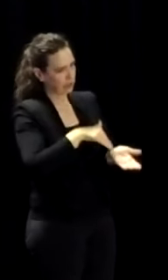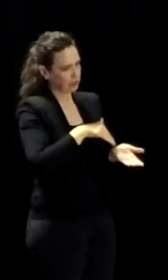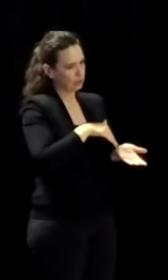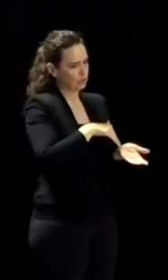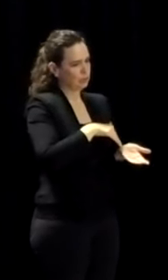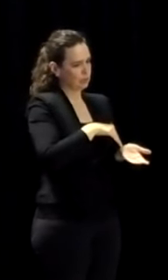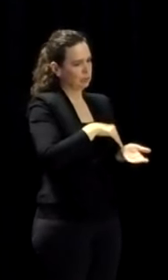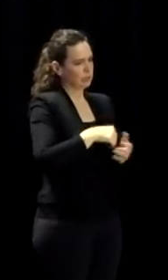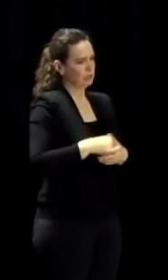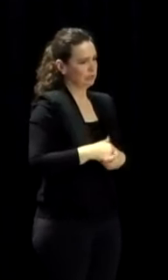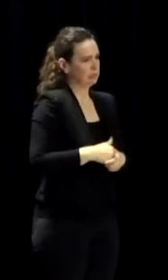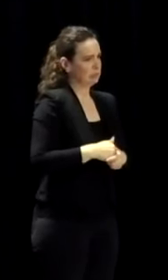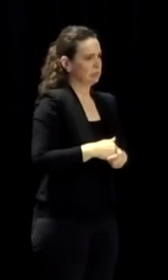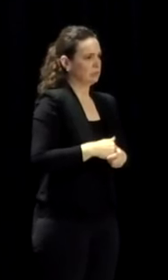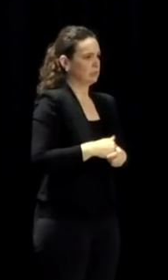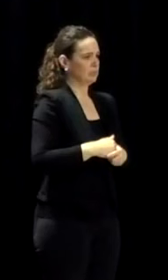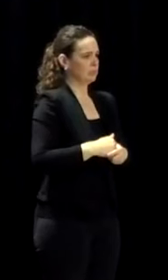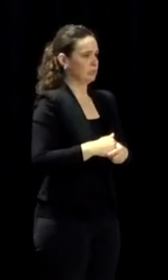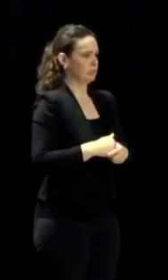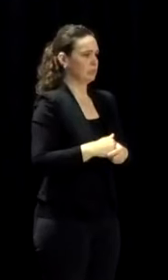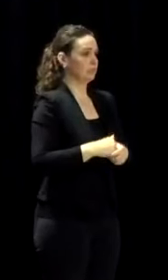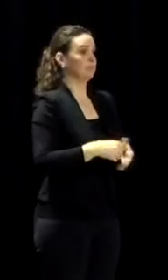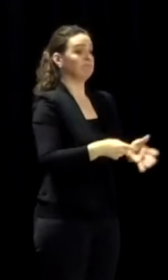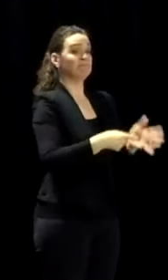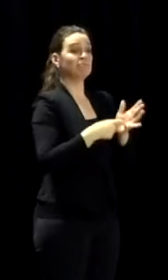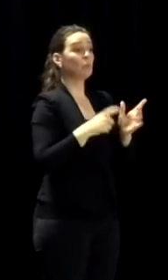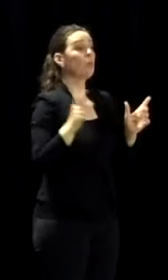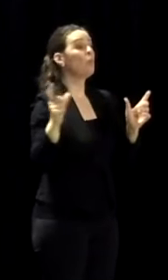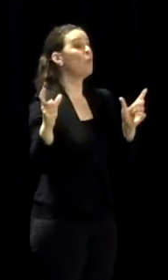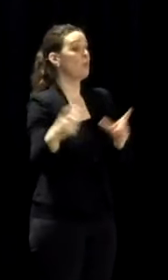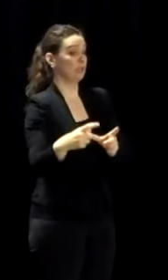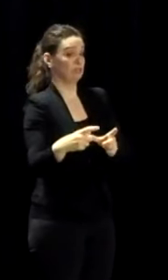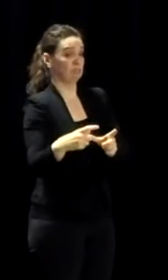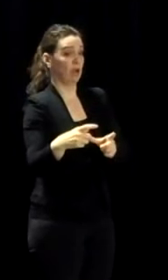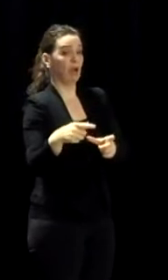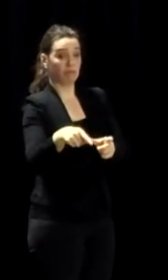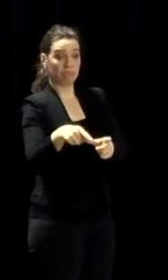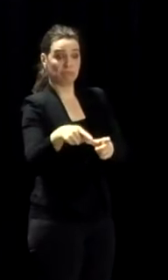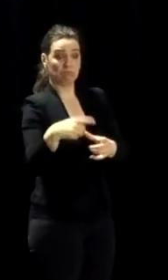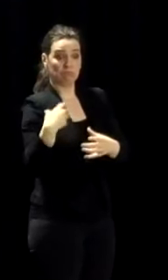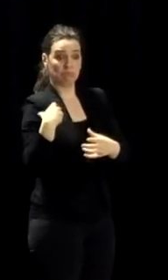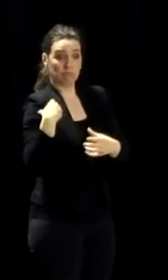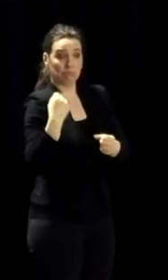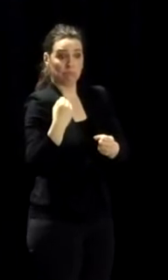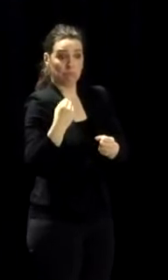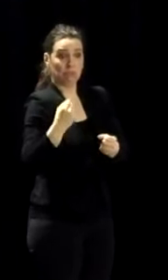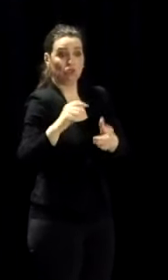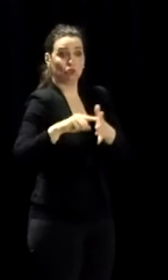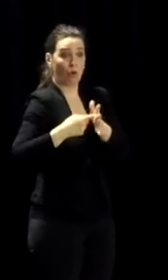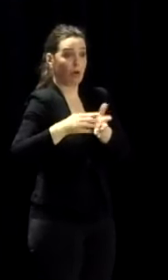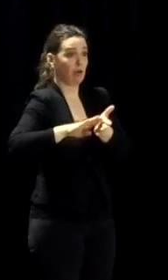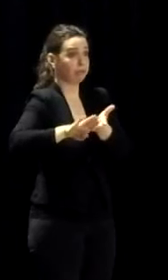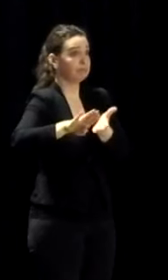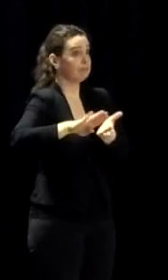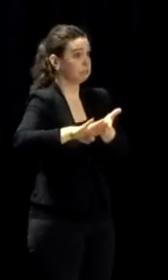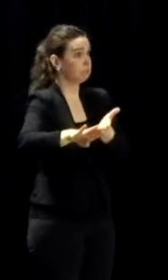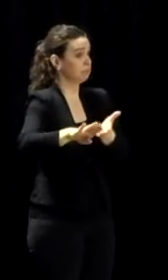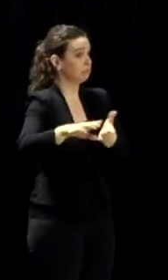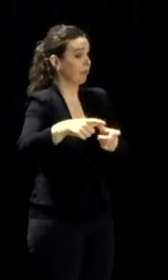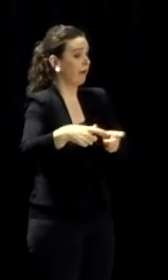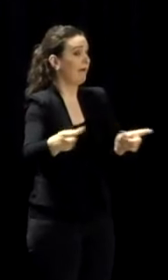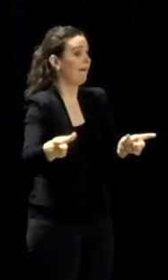quarantine. First case Monday, we'll hopefully begin a process where we start working with people out of